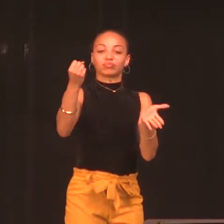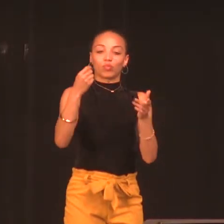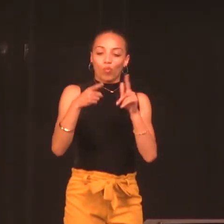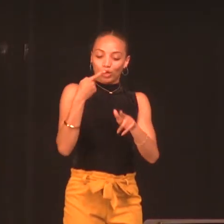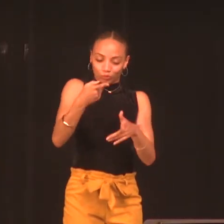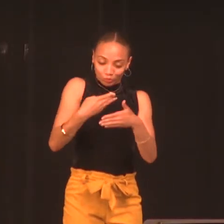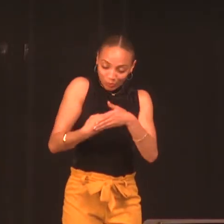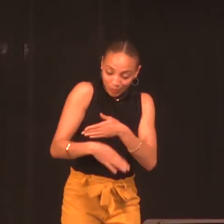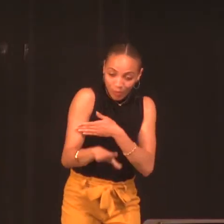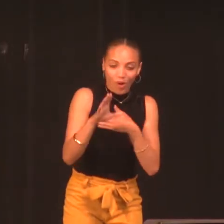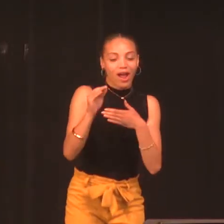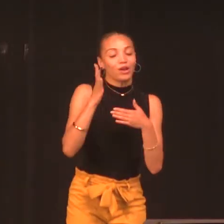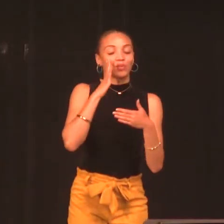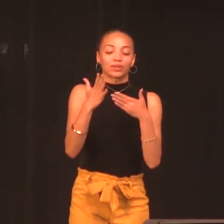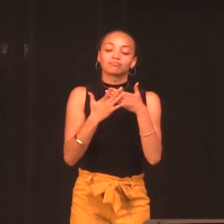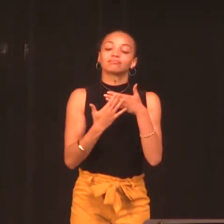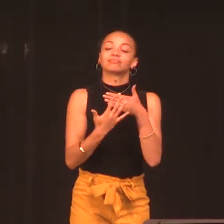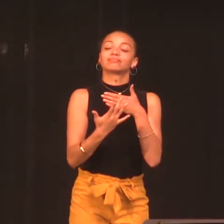It's okay. Make your mark.